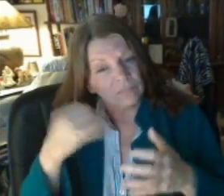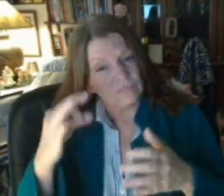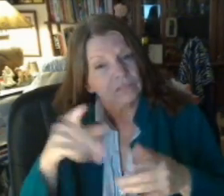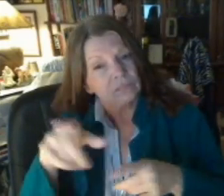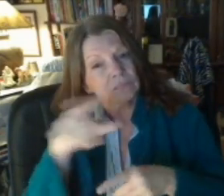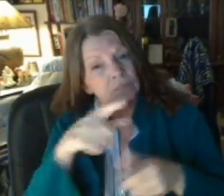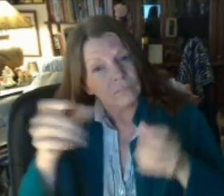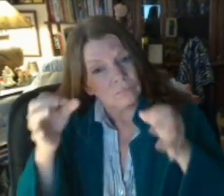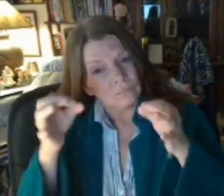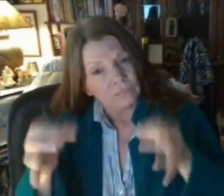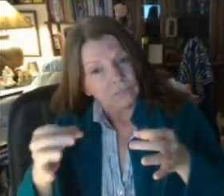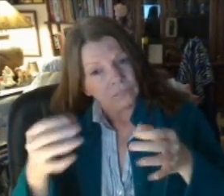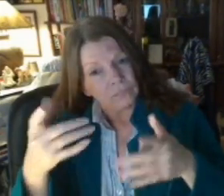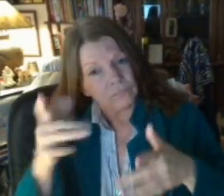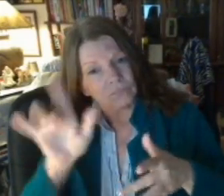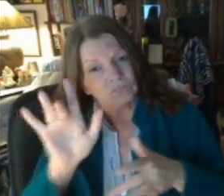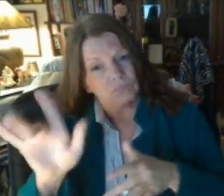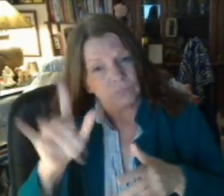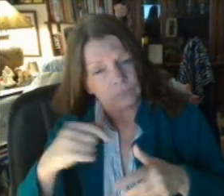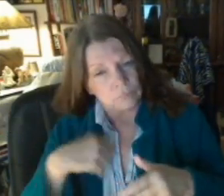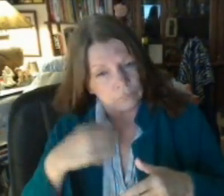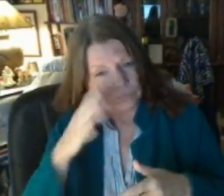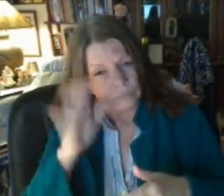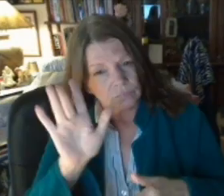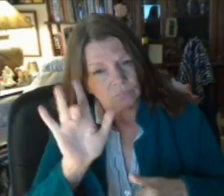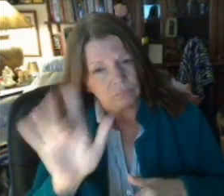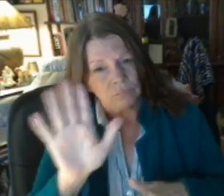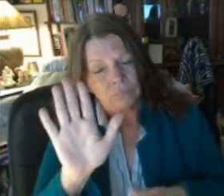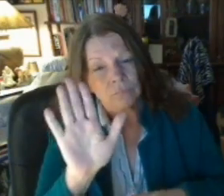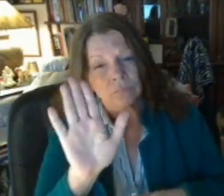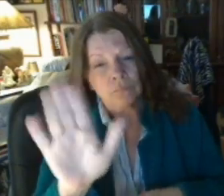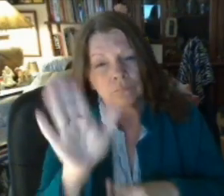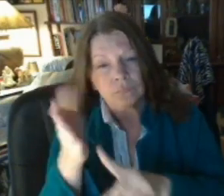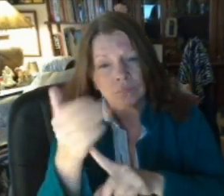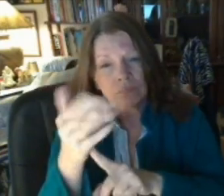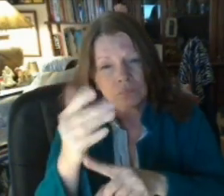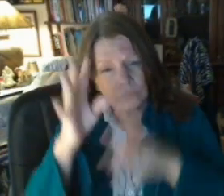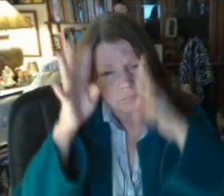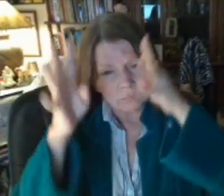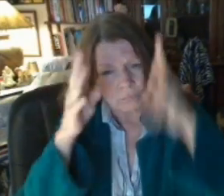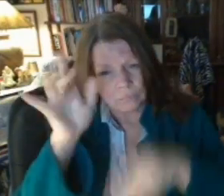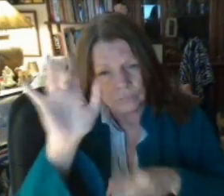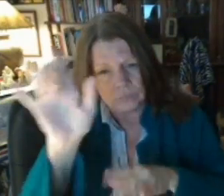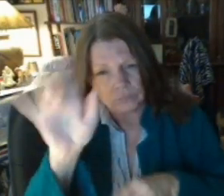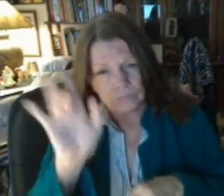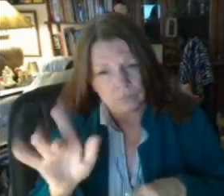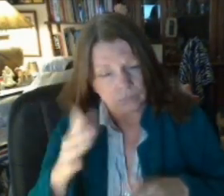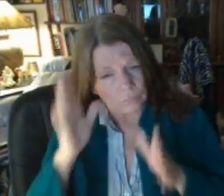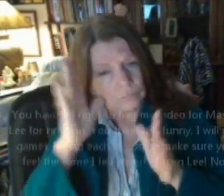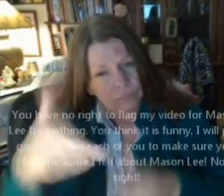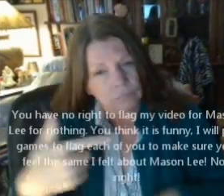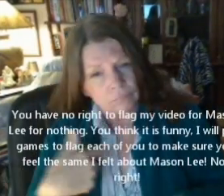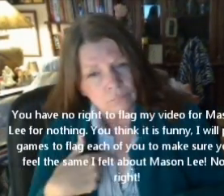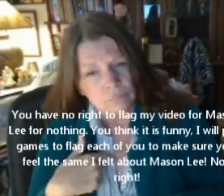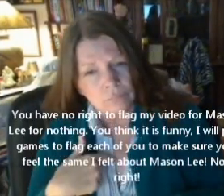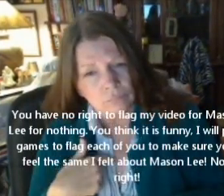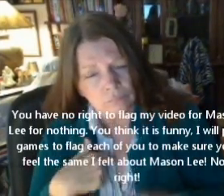8.1%, but only because 342,000 people just dropped out of the labor force. They threw in the